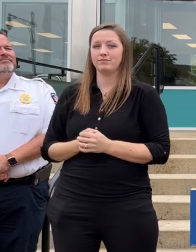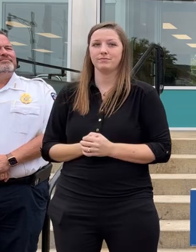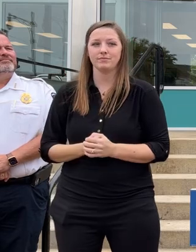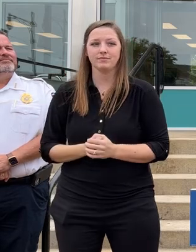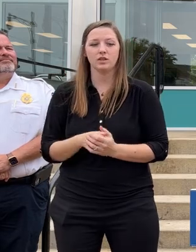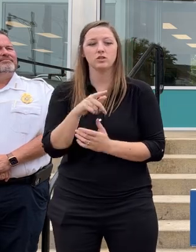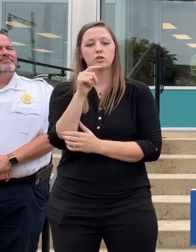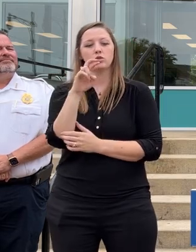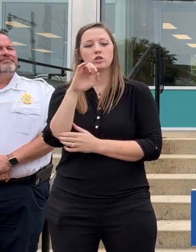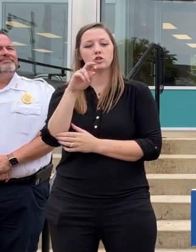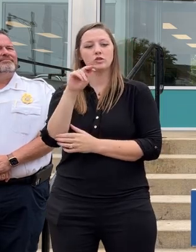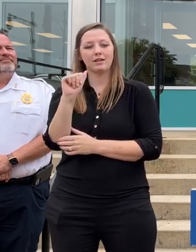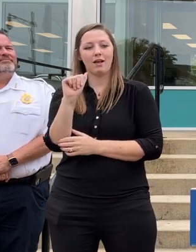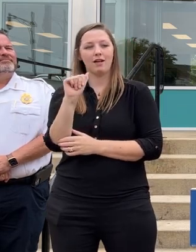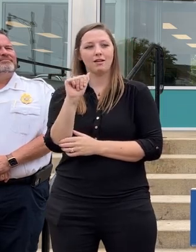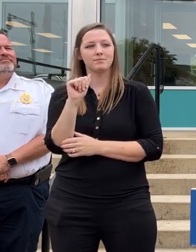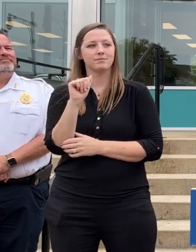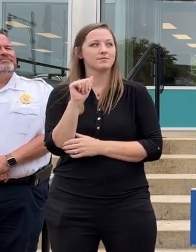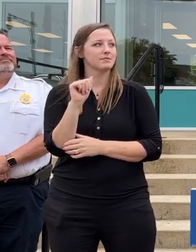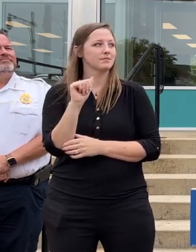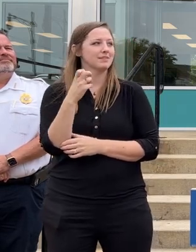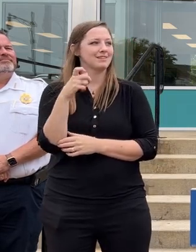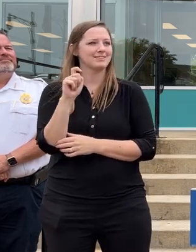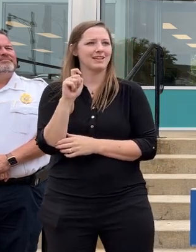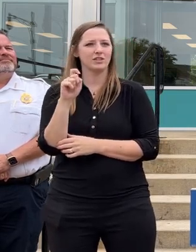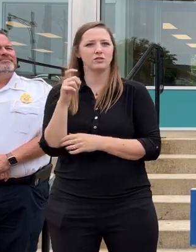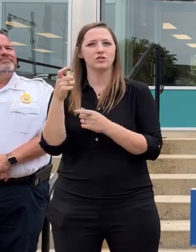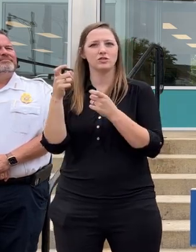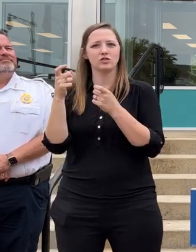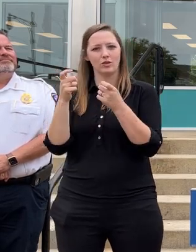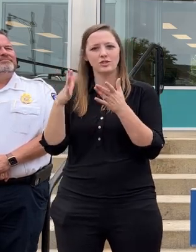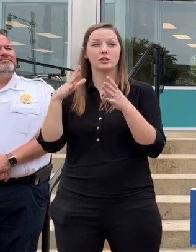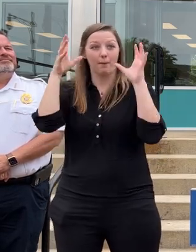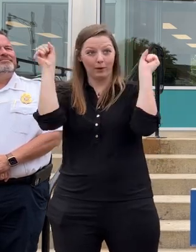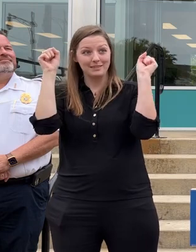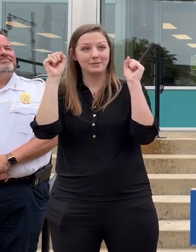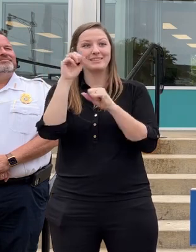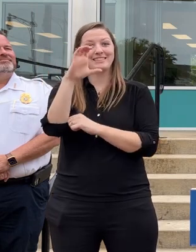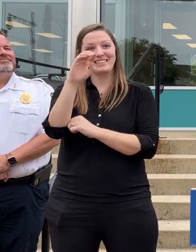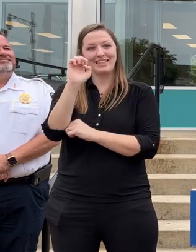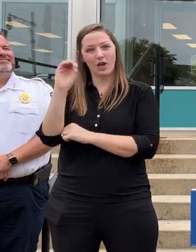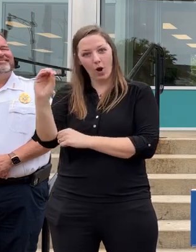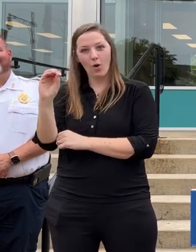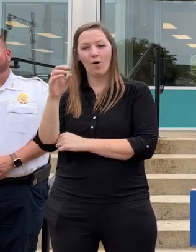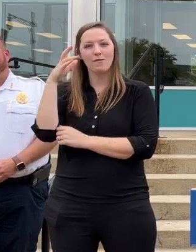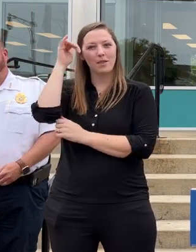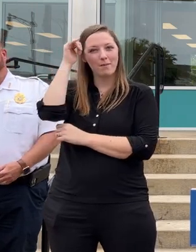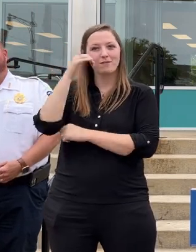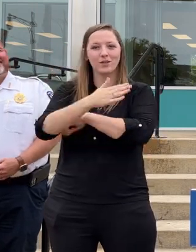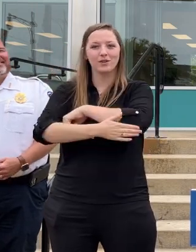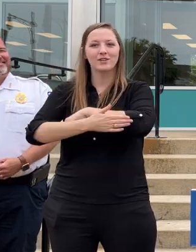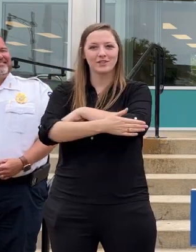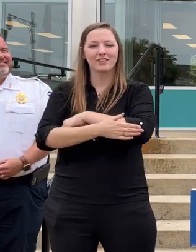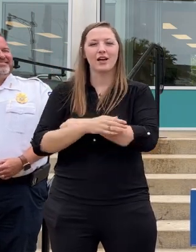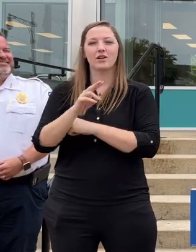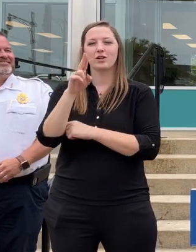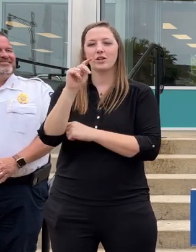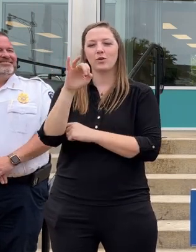executive director, I don't want to downgrade her. She's the president and CEO of the Buffalo and Erie County United